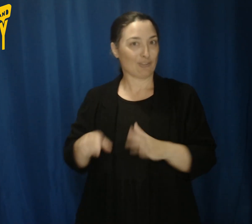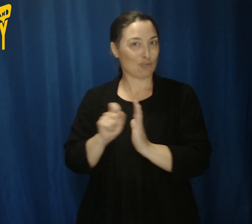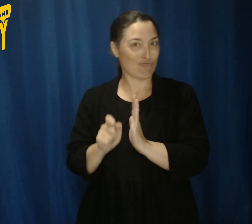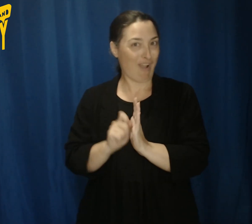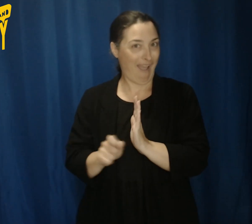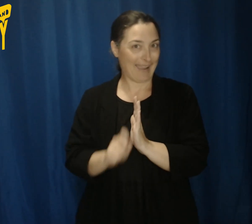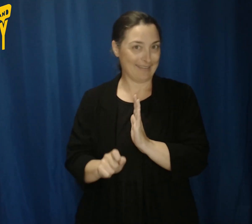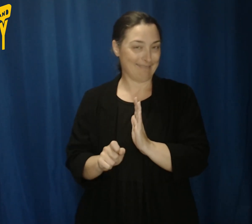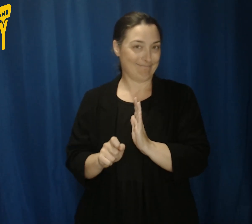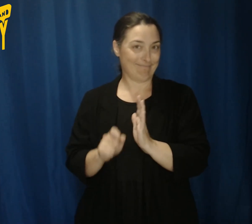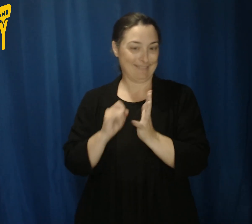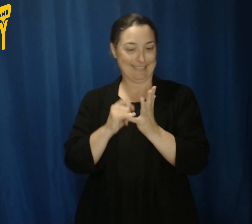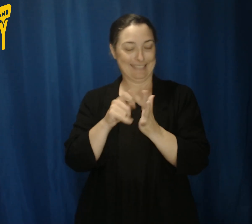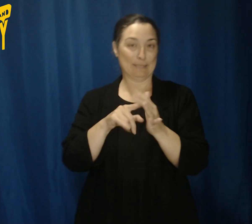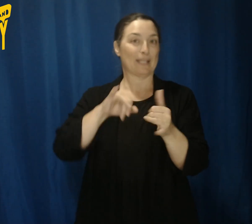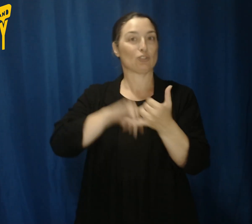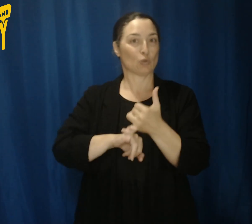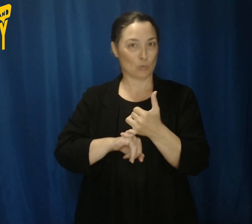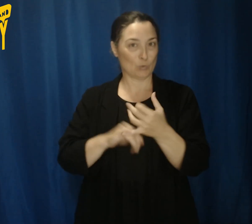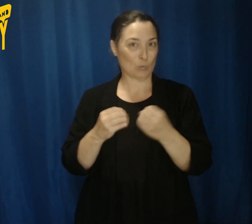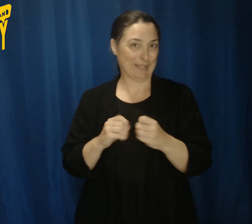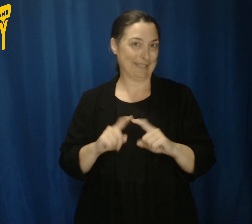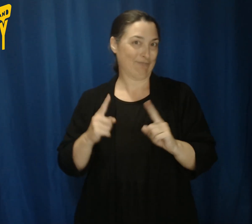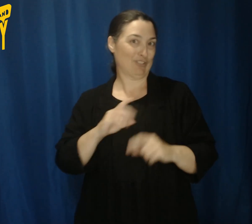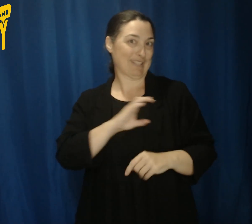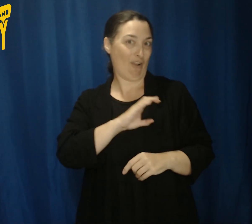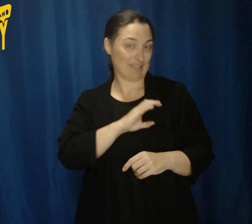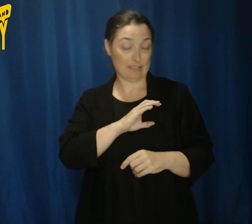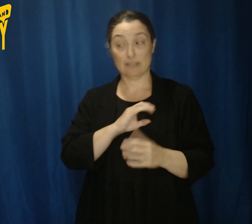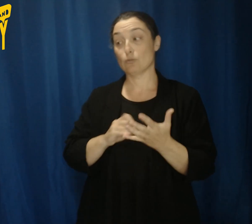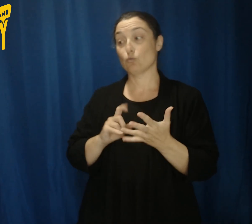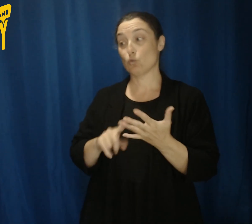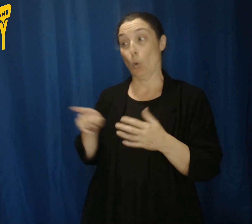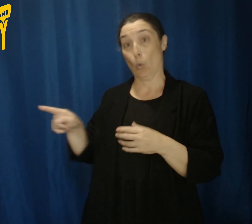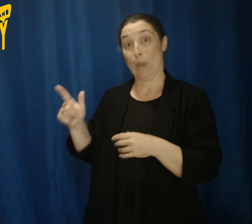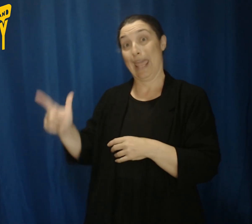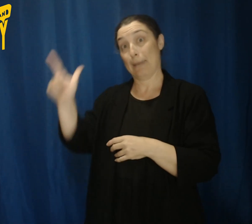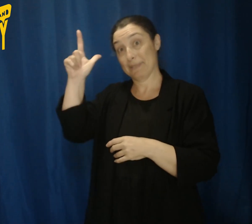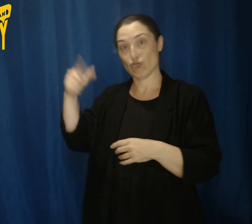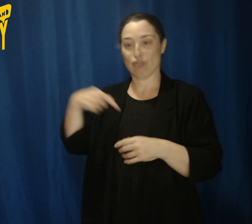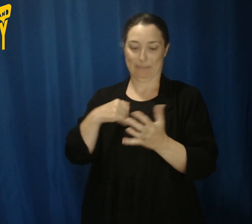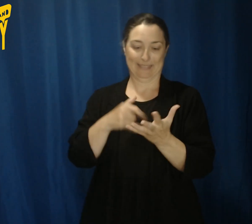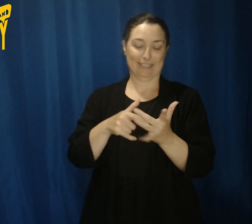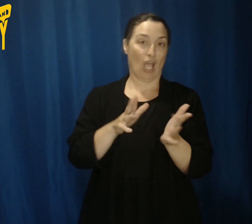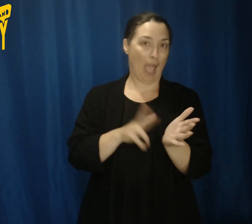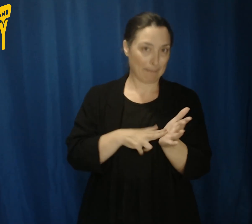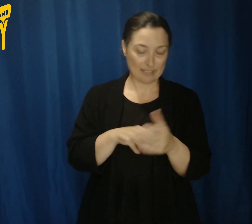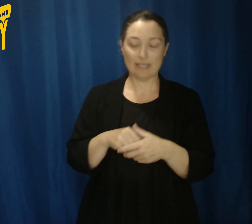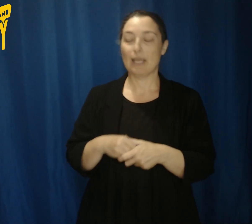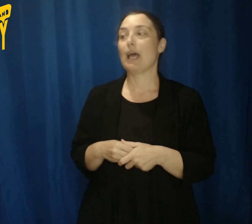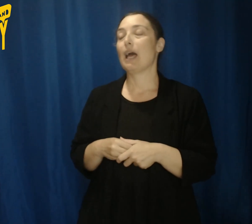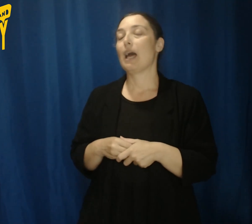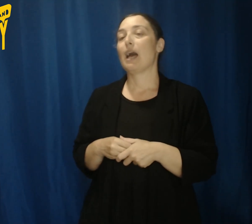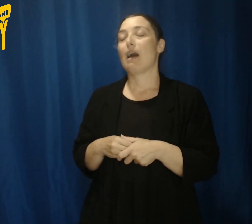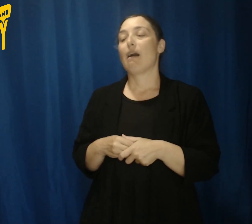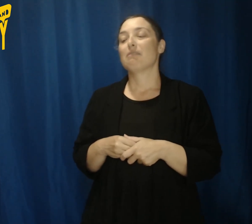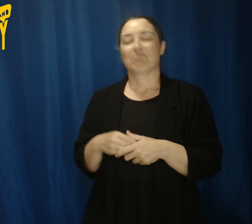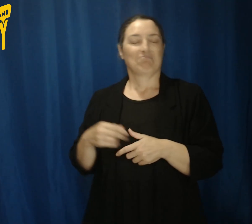in these different characters like this. So Sonia would be the headmistress and I'd be Simon and this and that. And I'd sent Sonia all